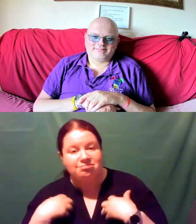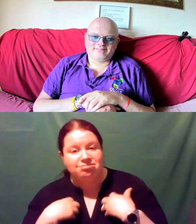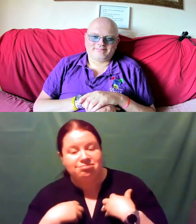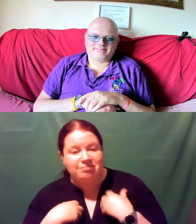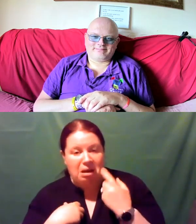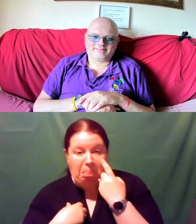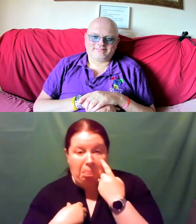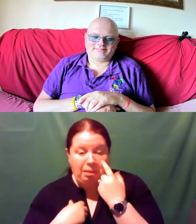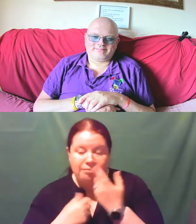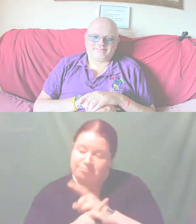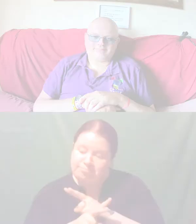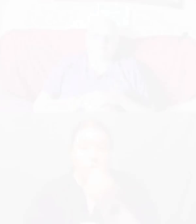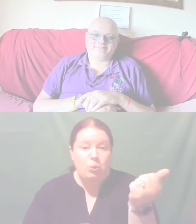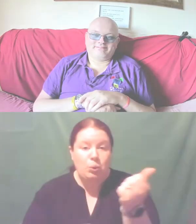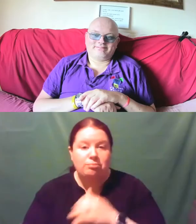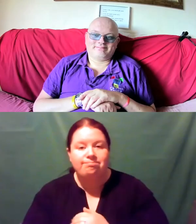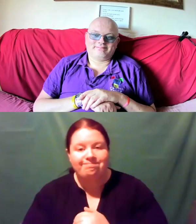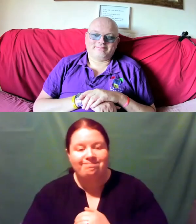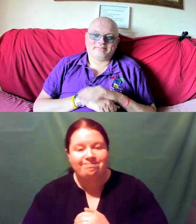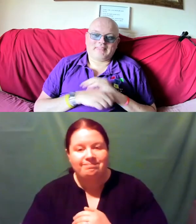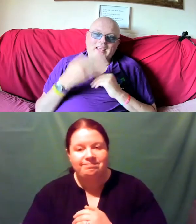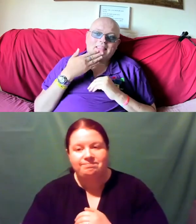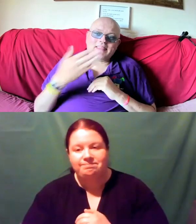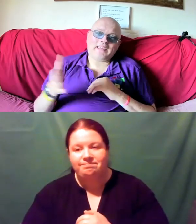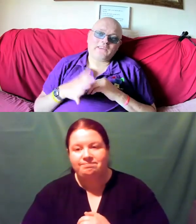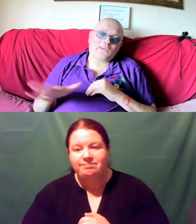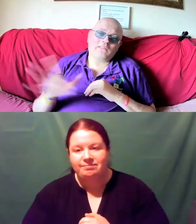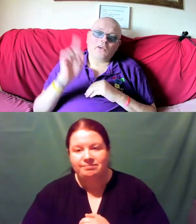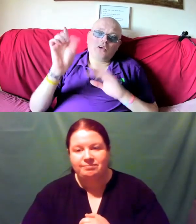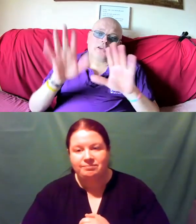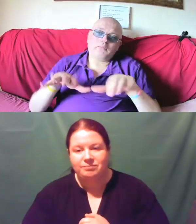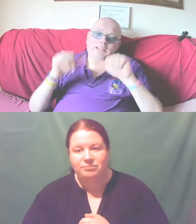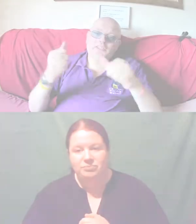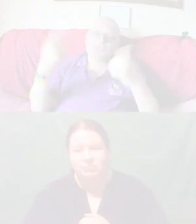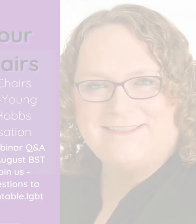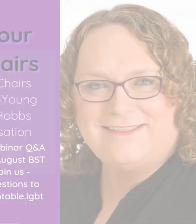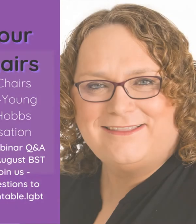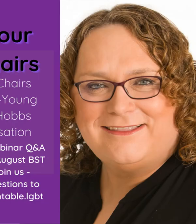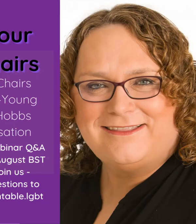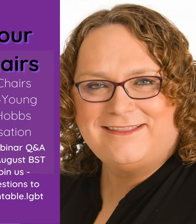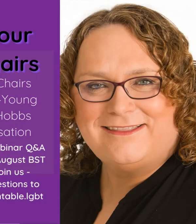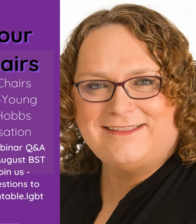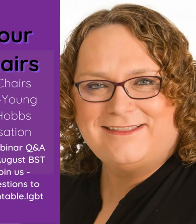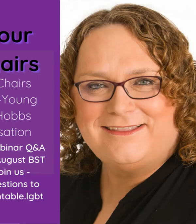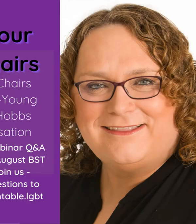very, very soon. Thank you, everyone. God bless. Good night. Go well.